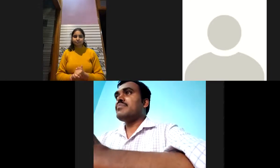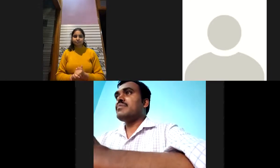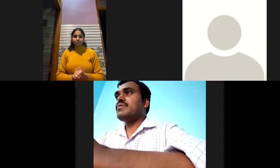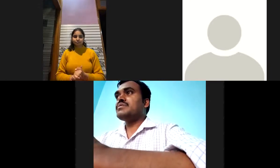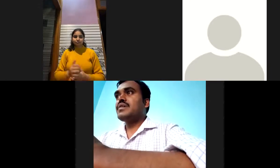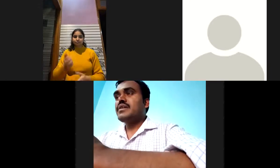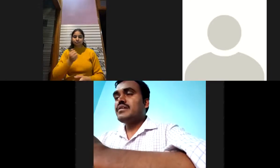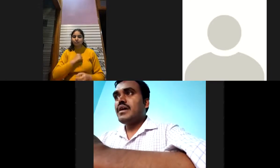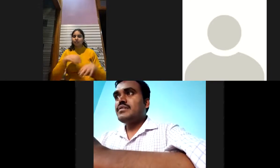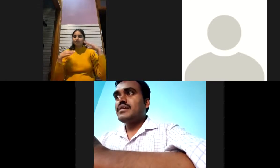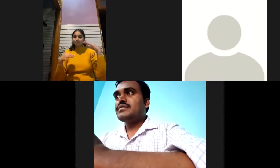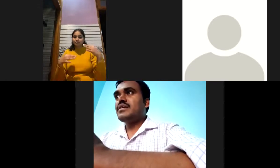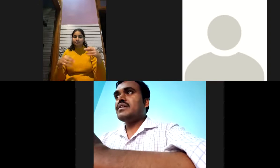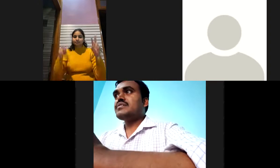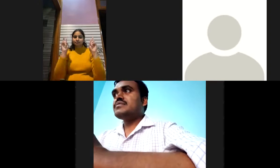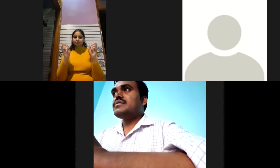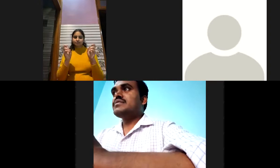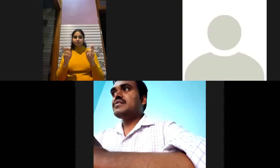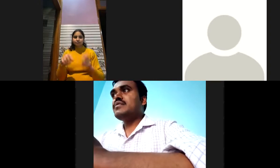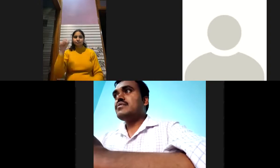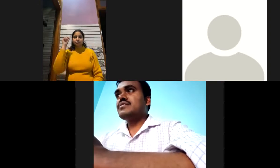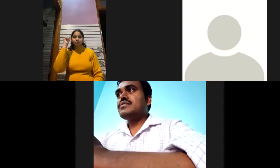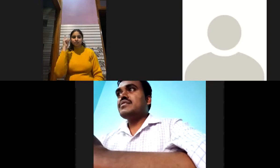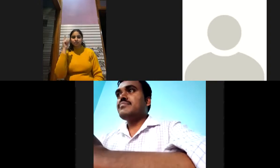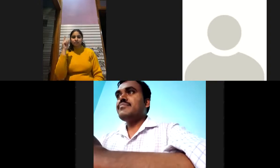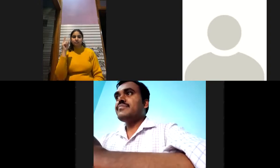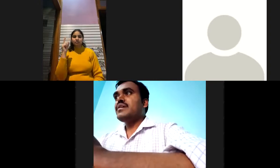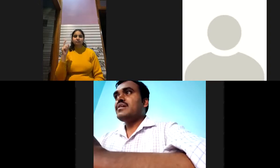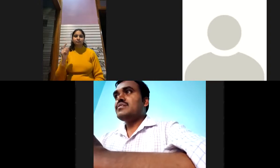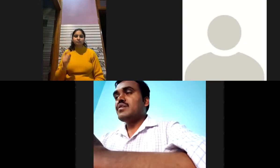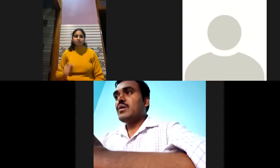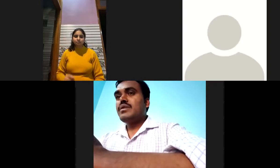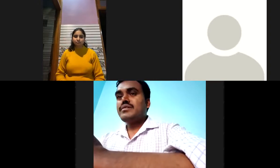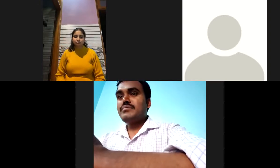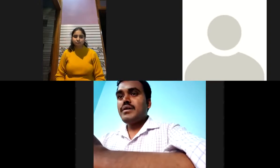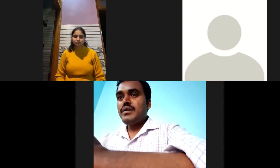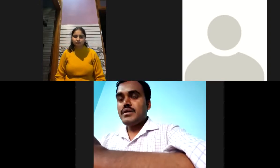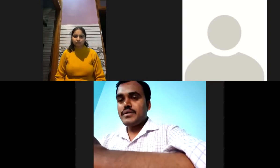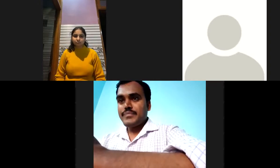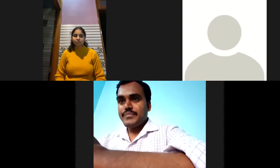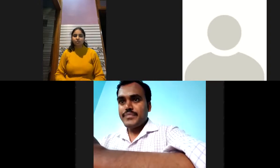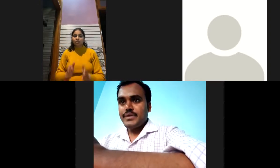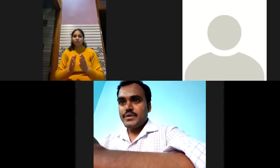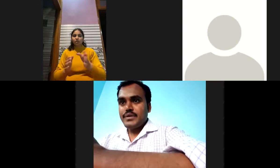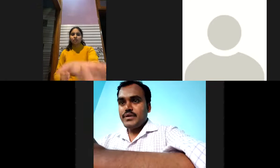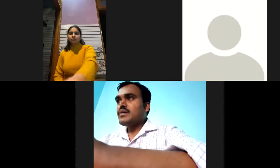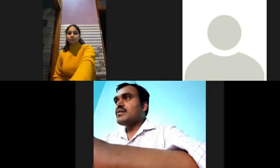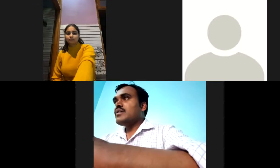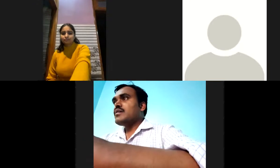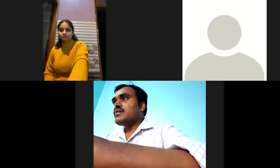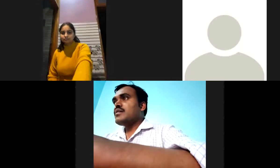my paper is titled as Understanding Resistance in the Tin Drum. It's a novel written by